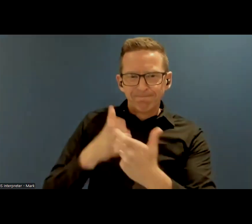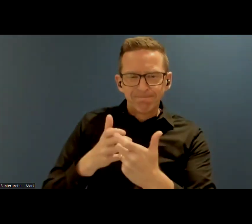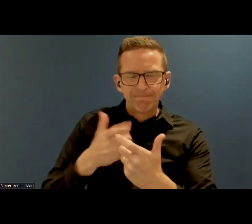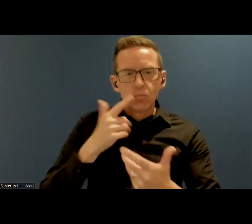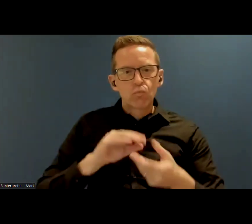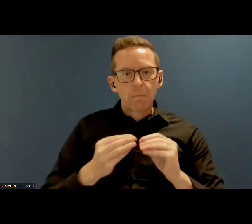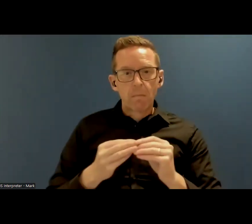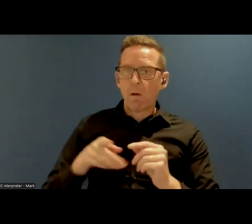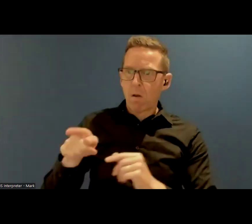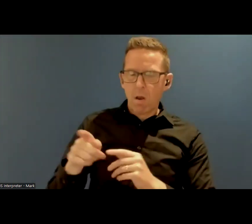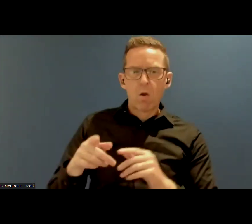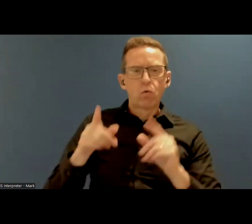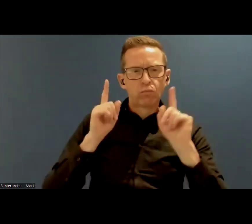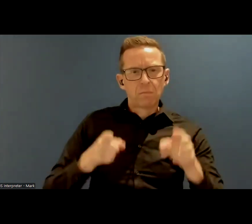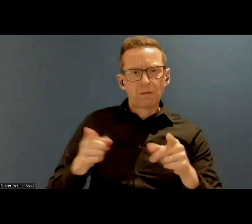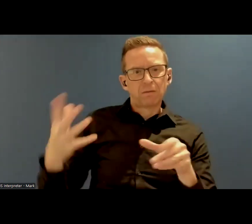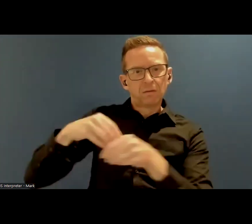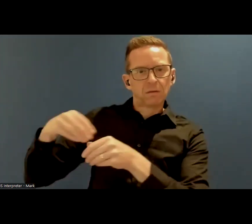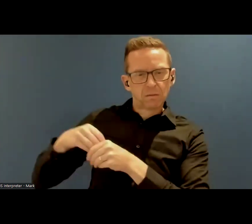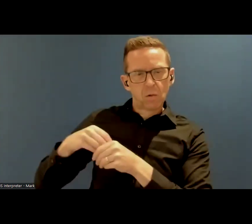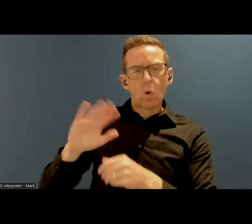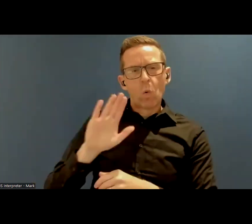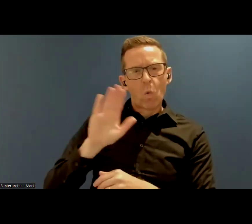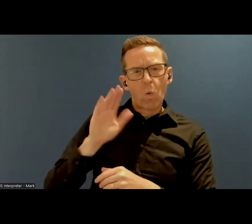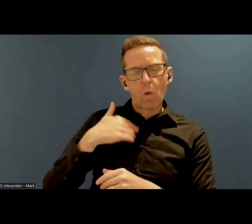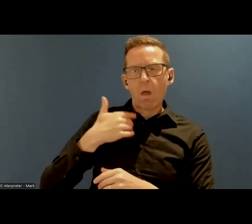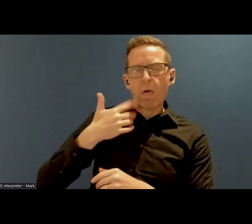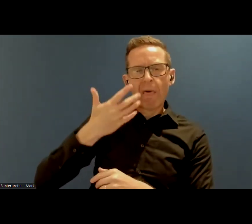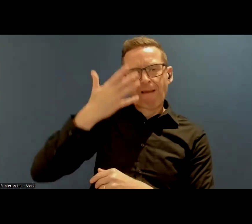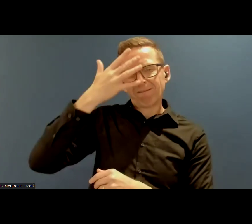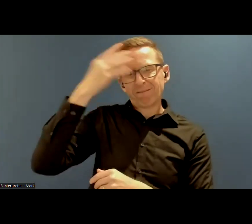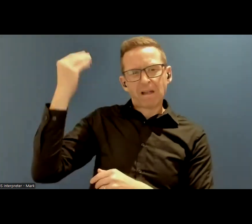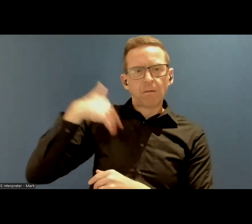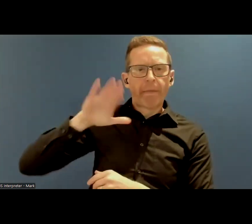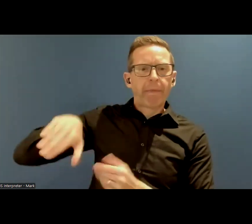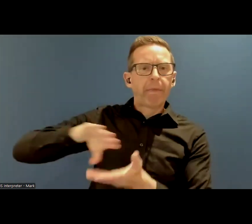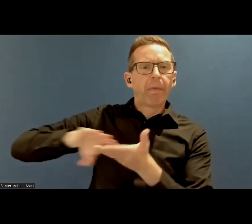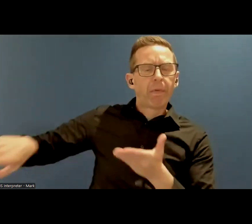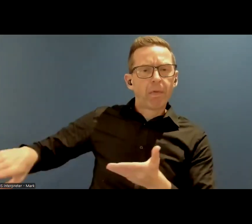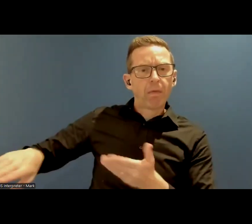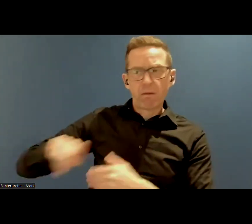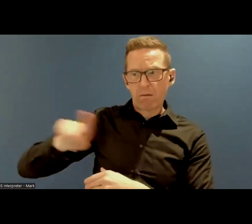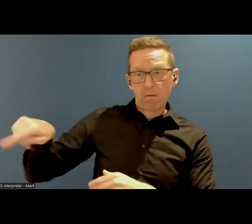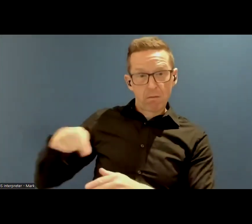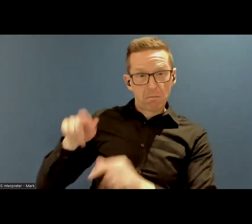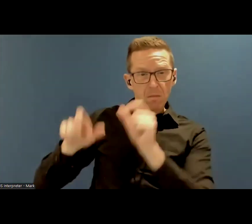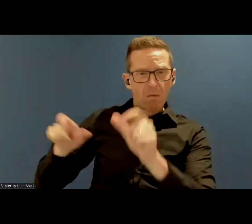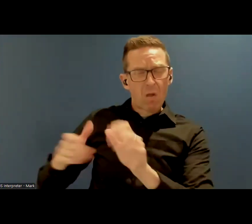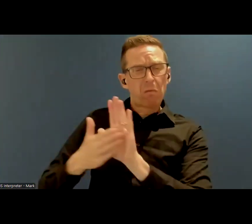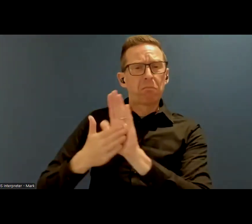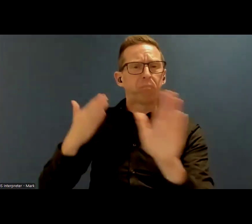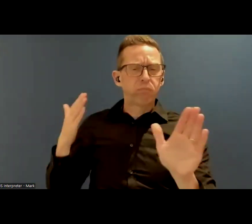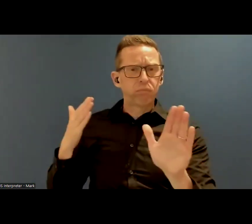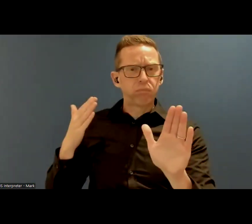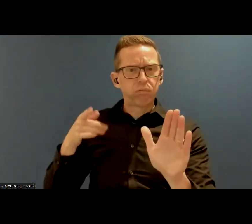general, should not forget that the farthest behind are those that have more difficulties raising